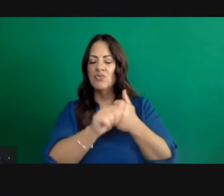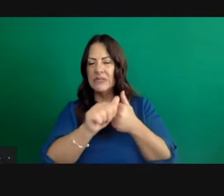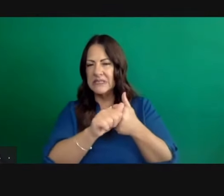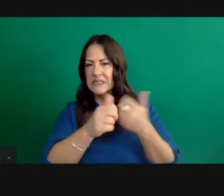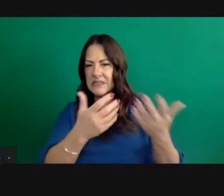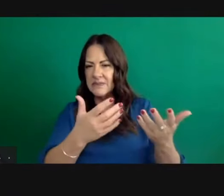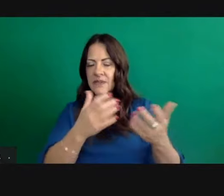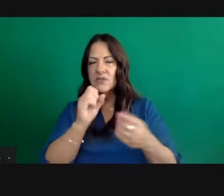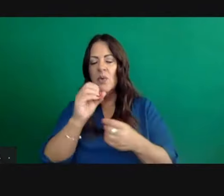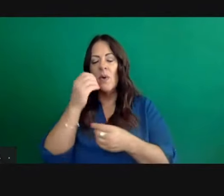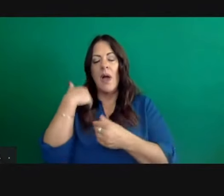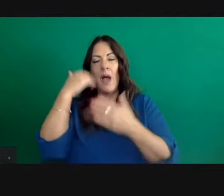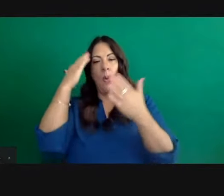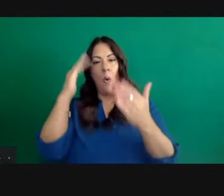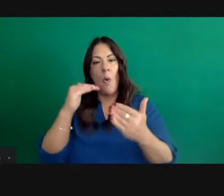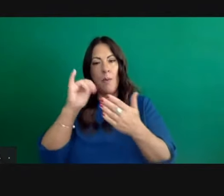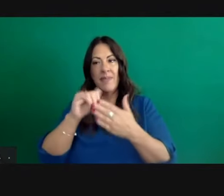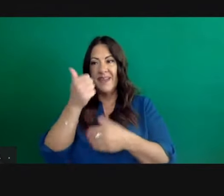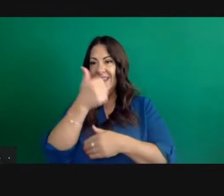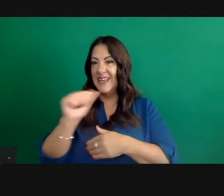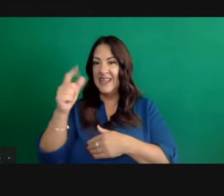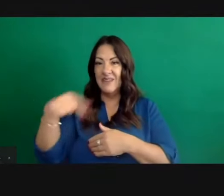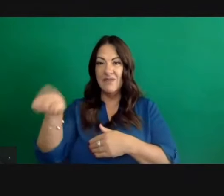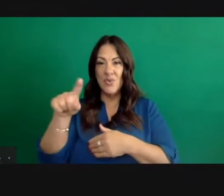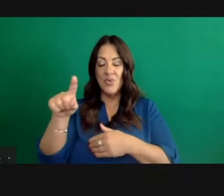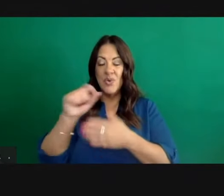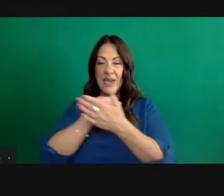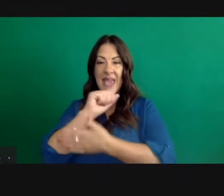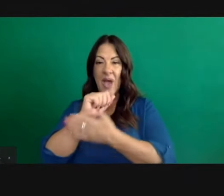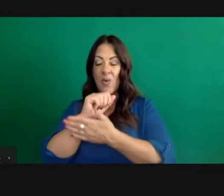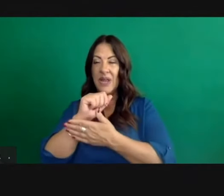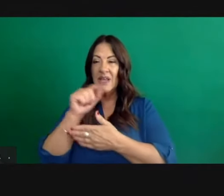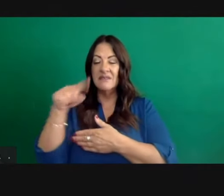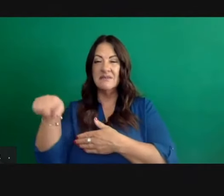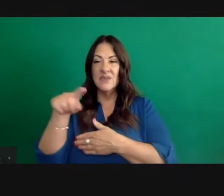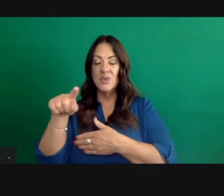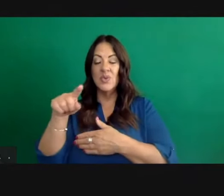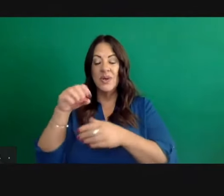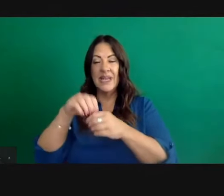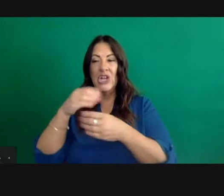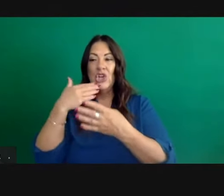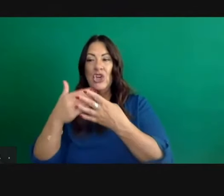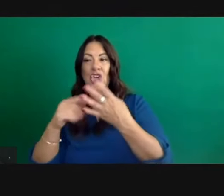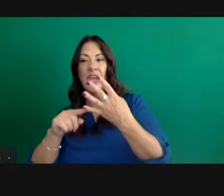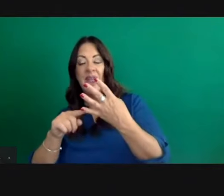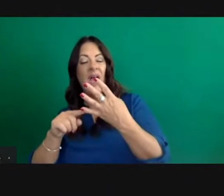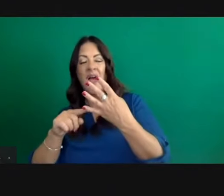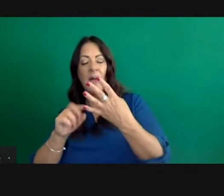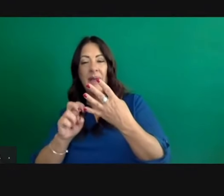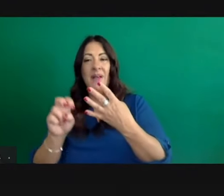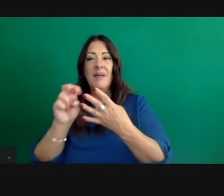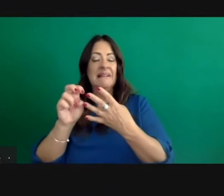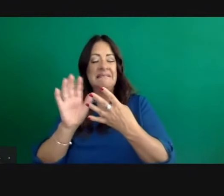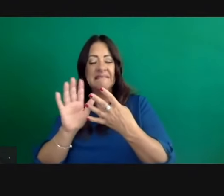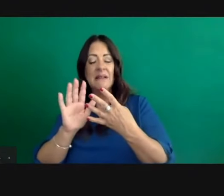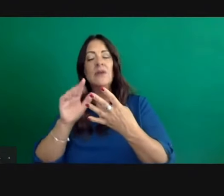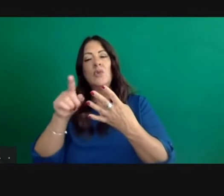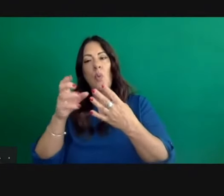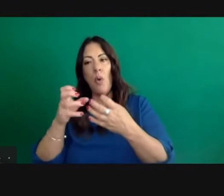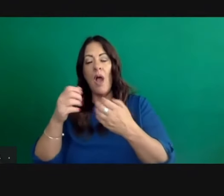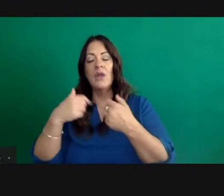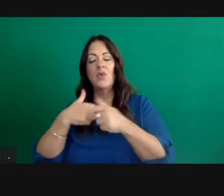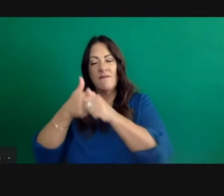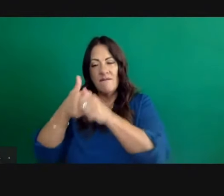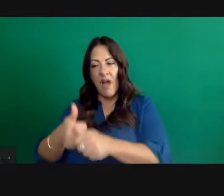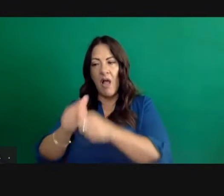that any county that is teetering on moving into a more restrictive tier has the tools to either